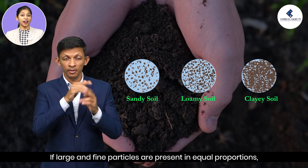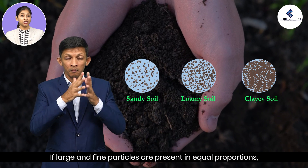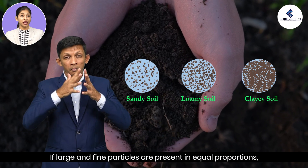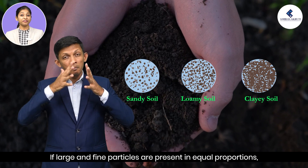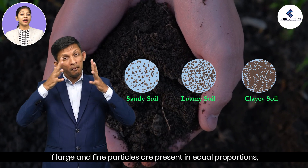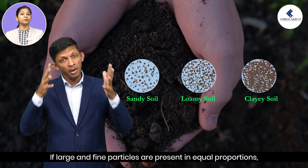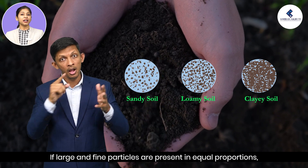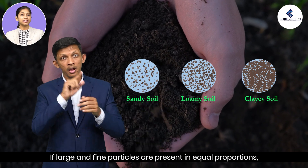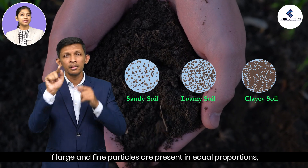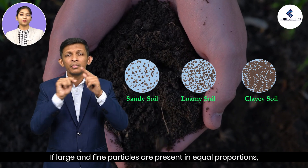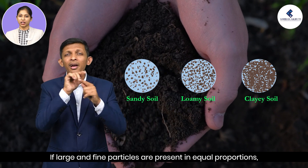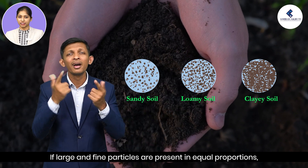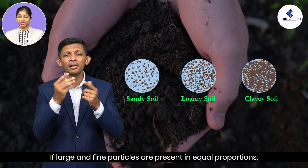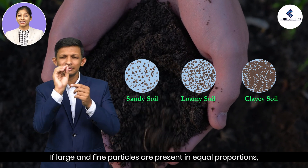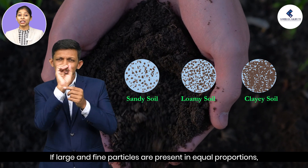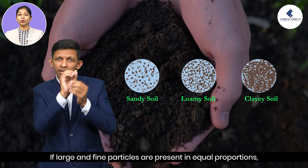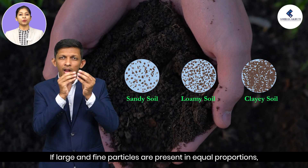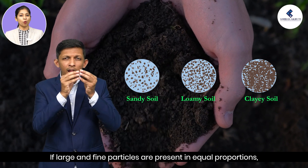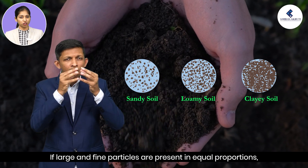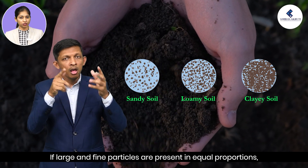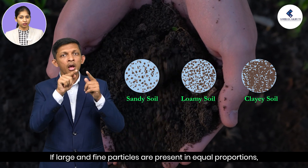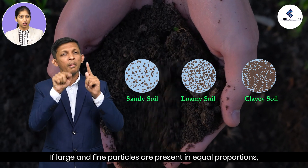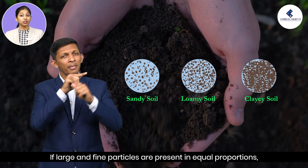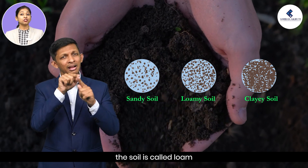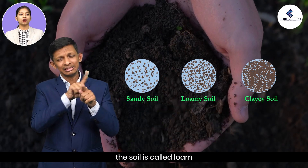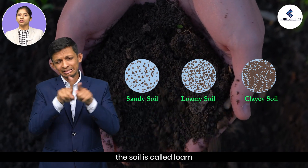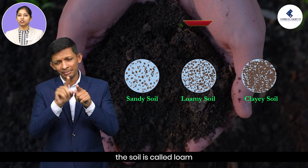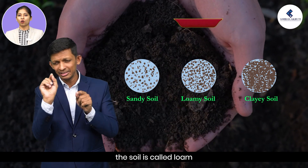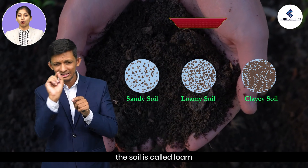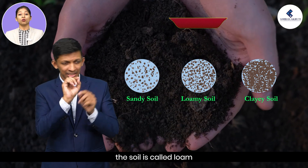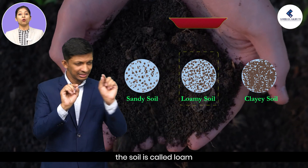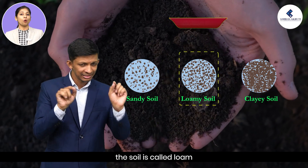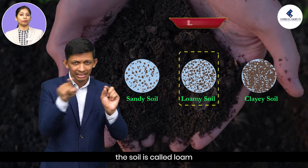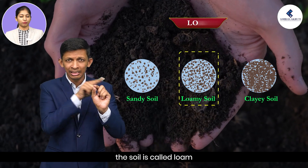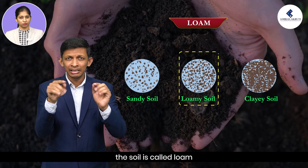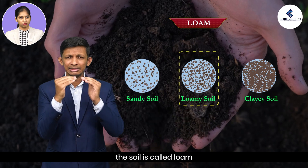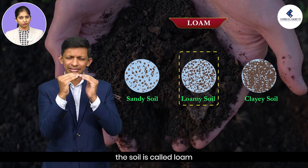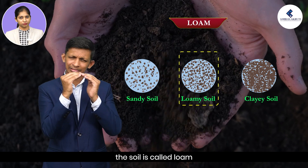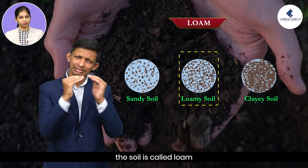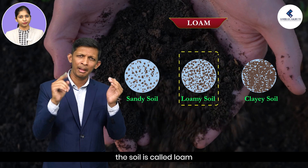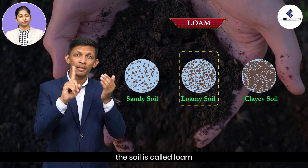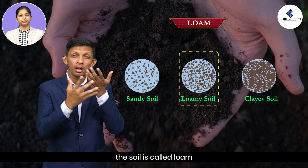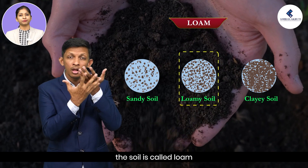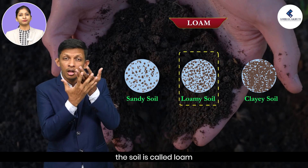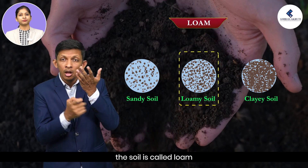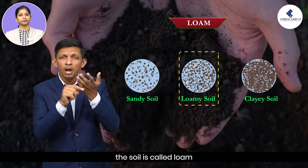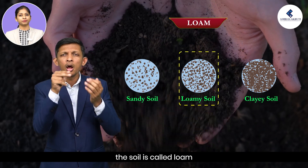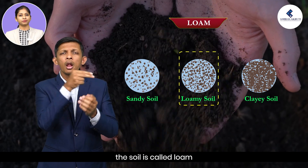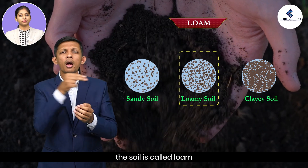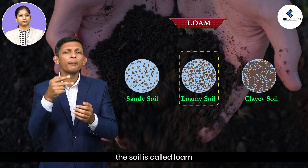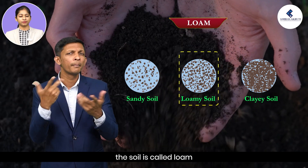If large and fine particles are present in equal proportion, the soil is called loam.